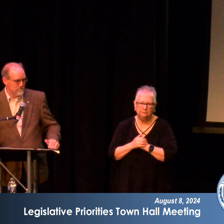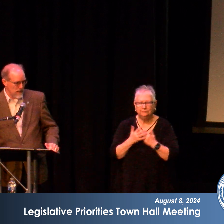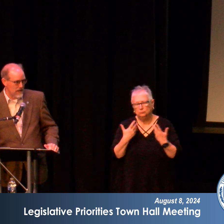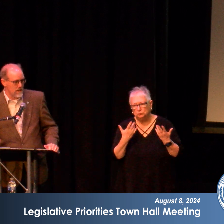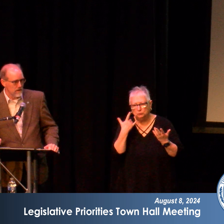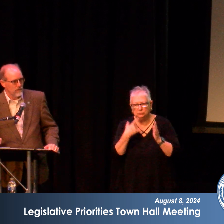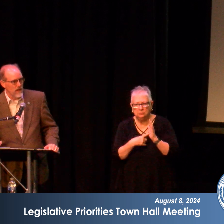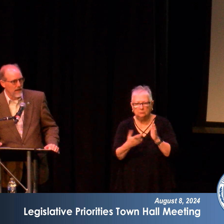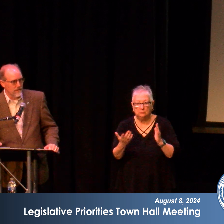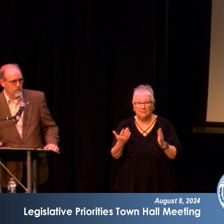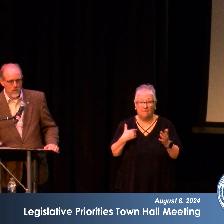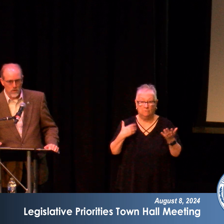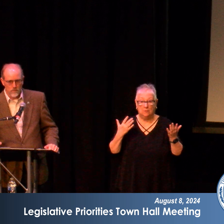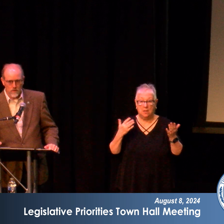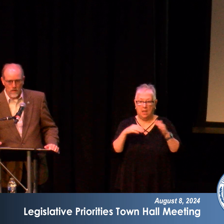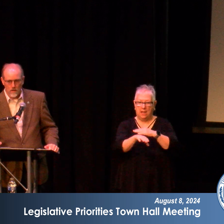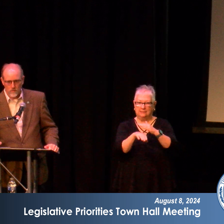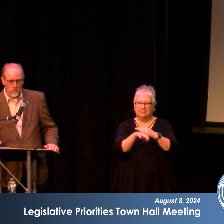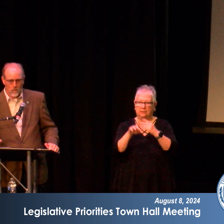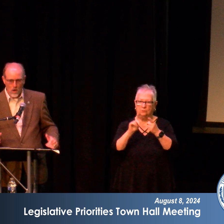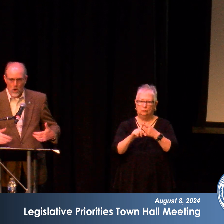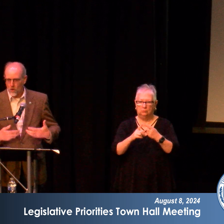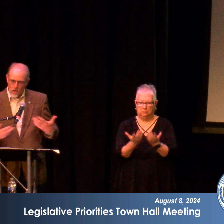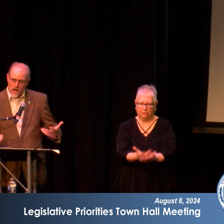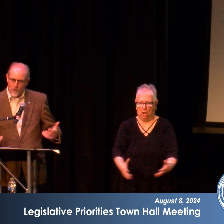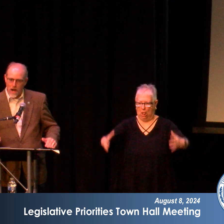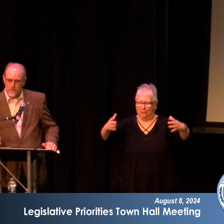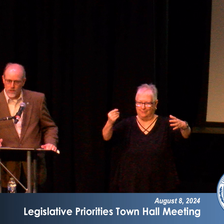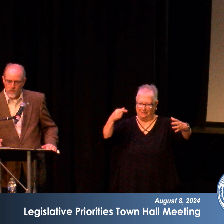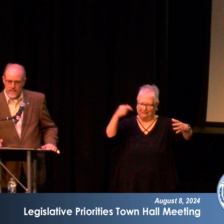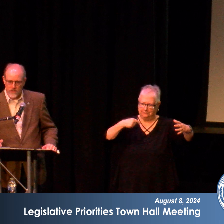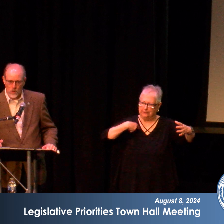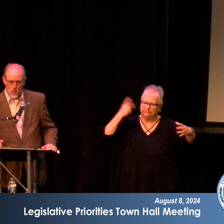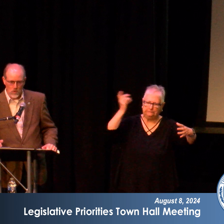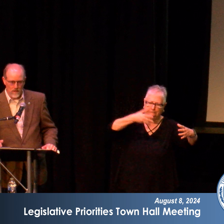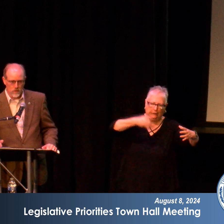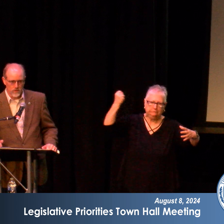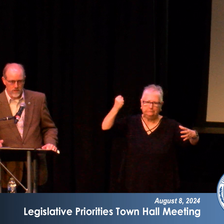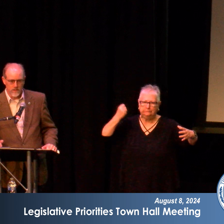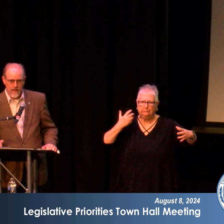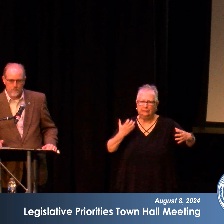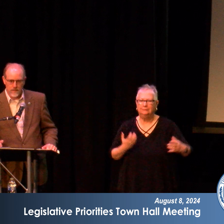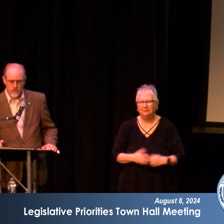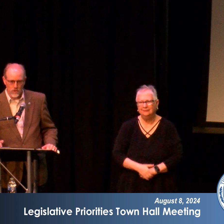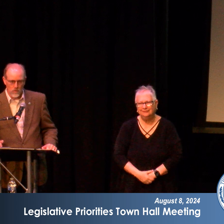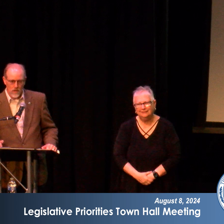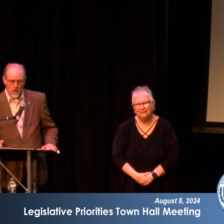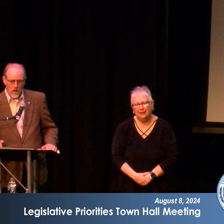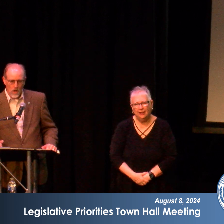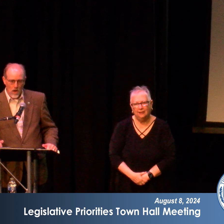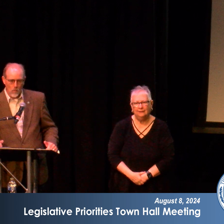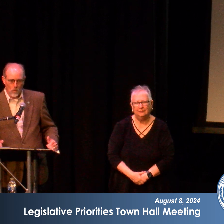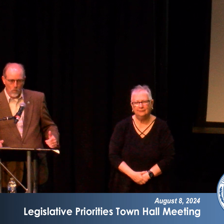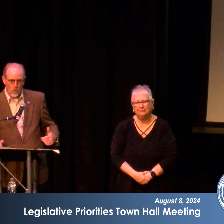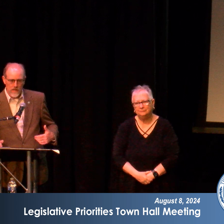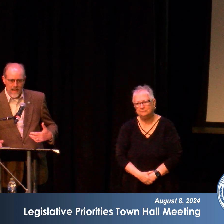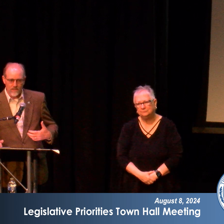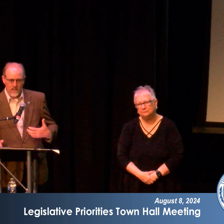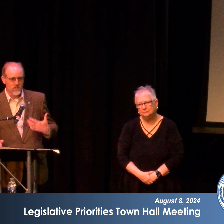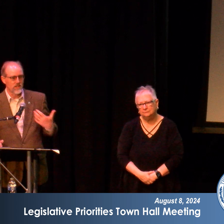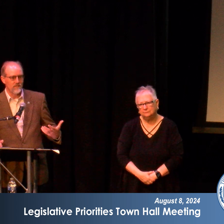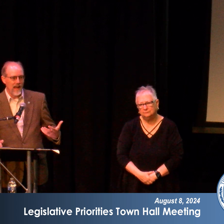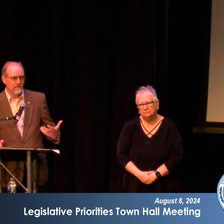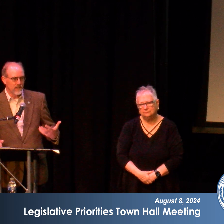buckets of money that there are our opportunity at the local level to tap into. We